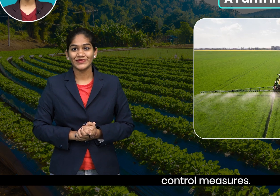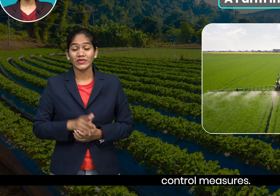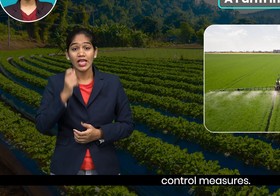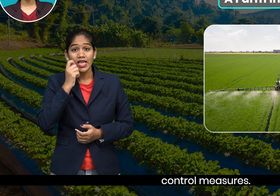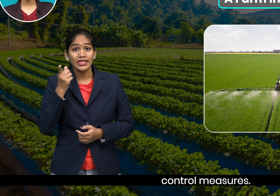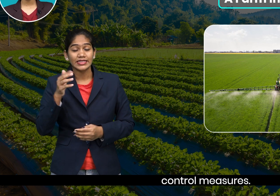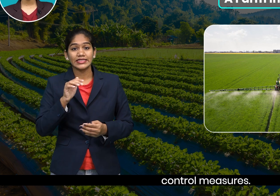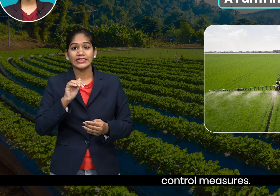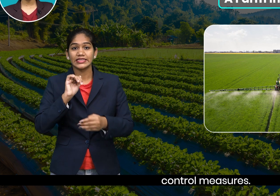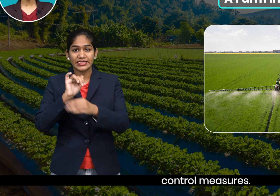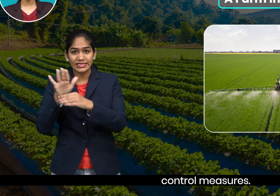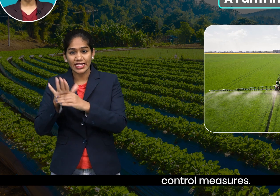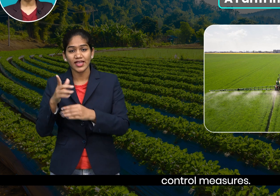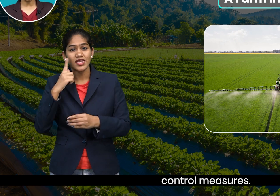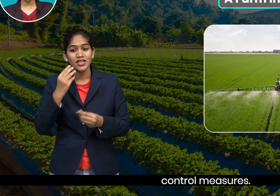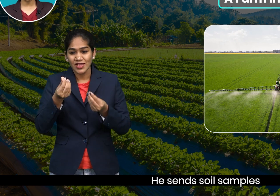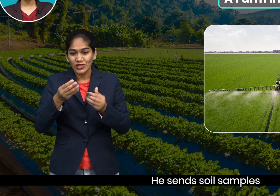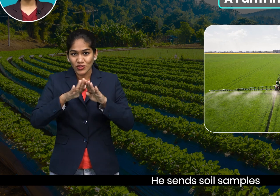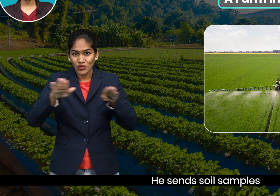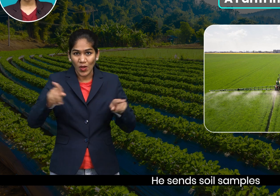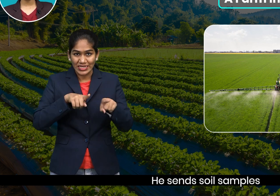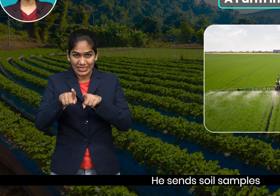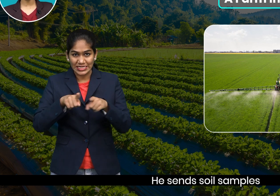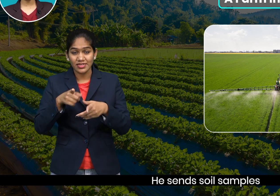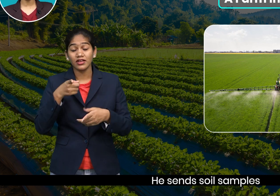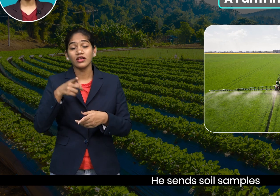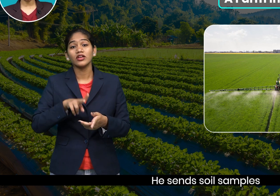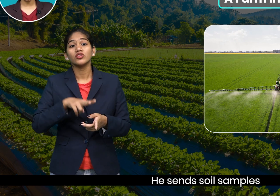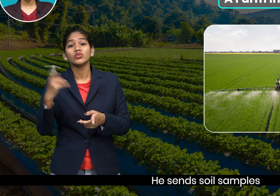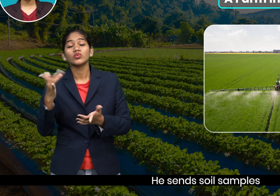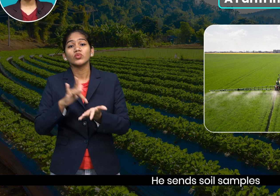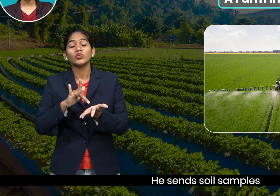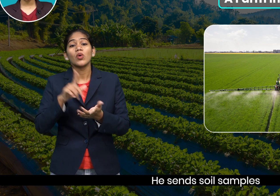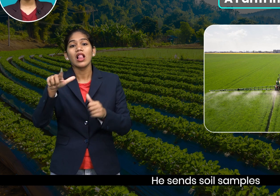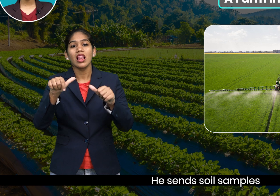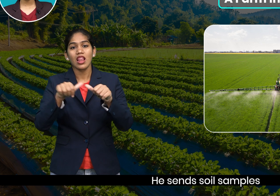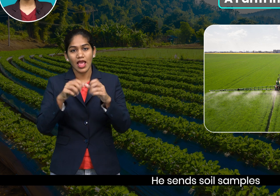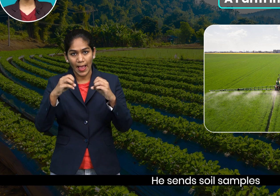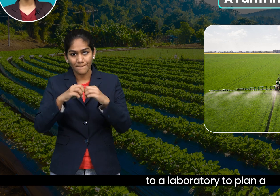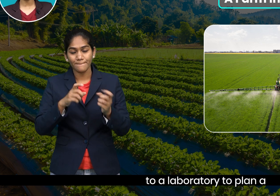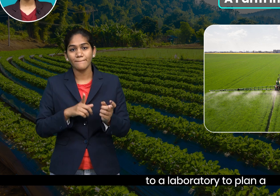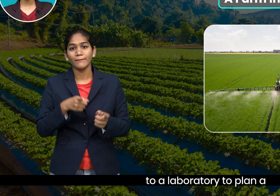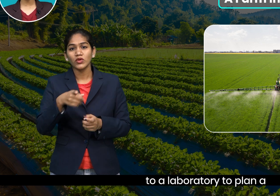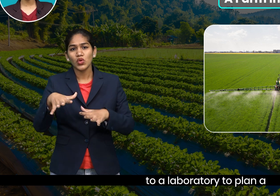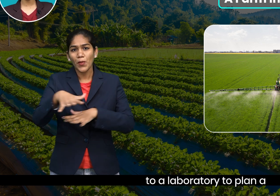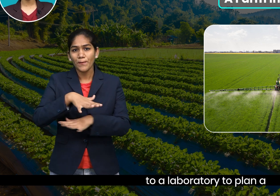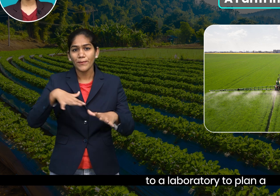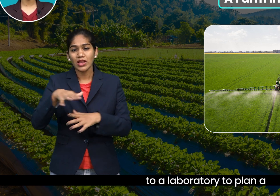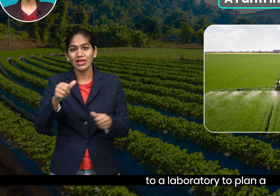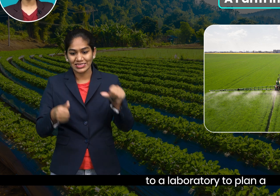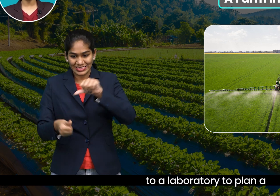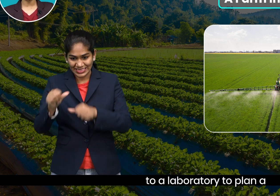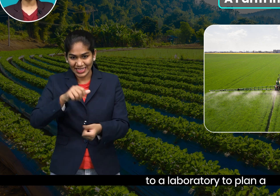He sends soil samples to a laboratory to plan a